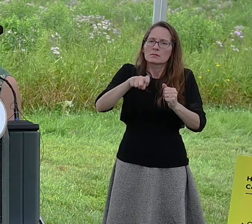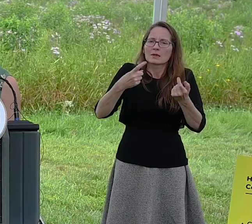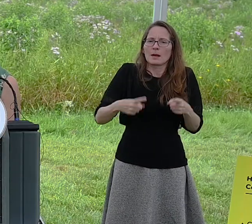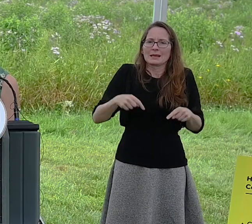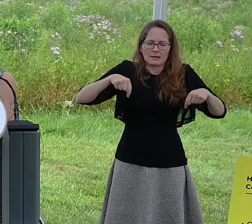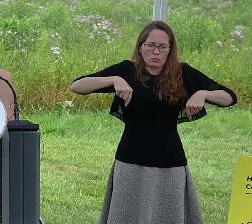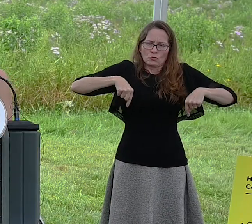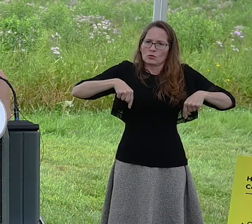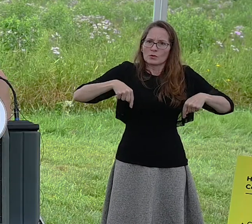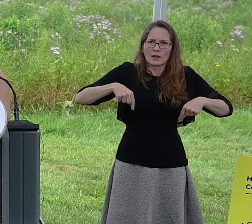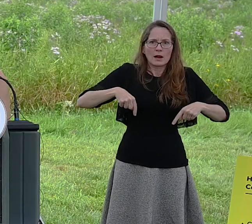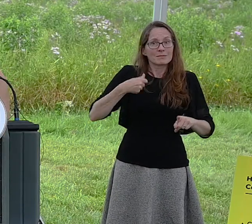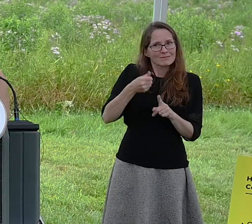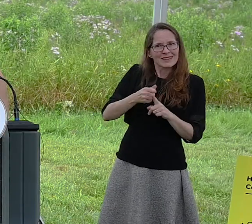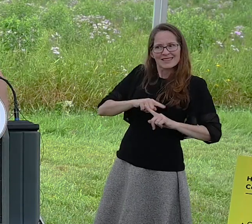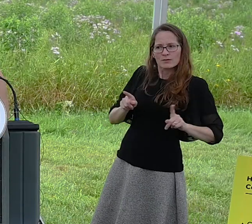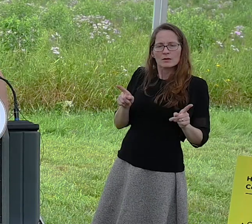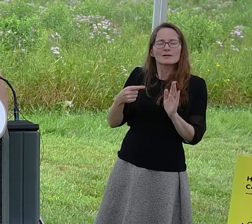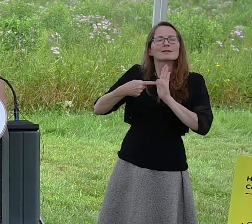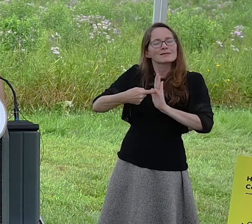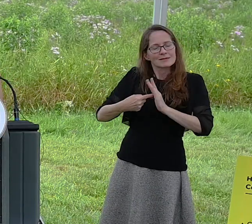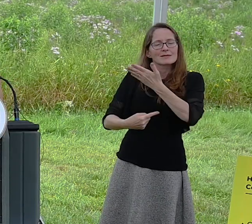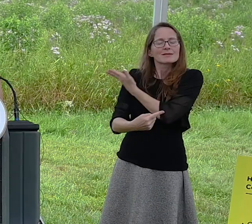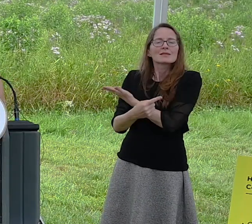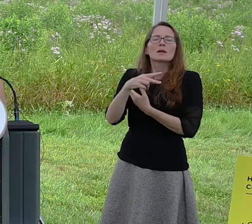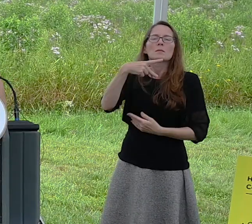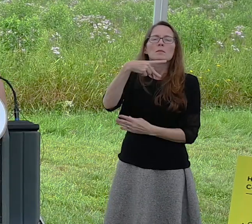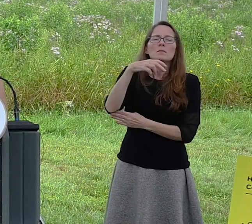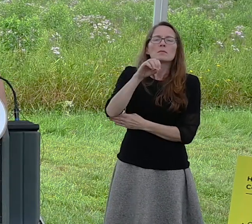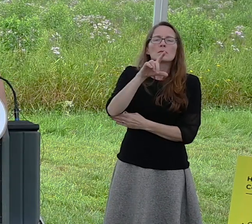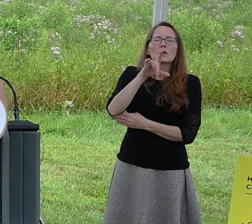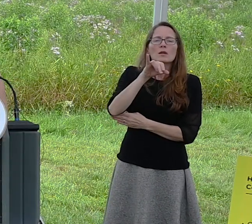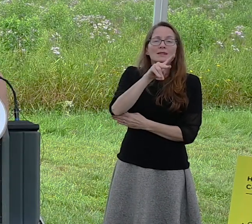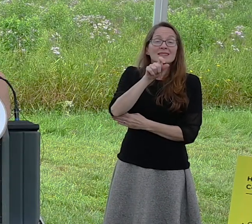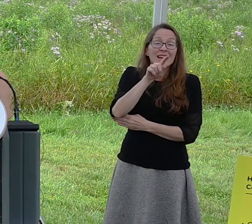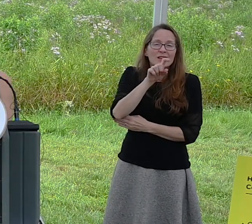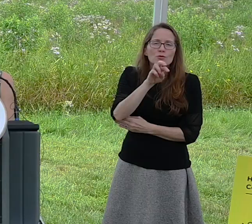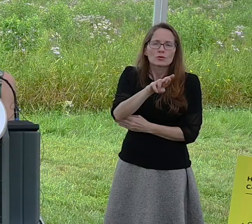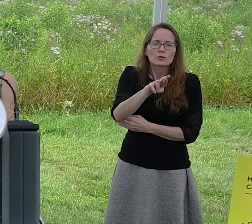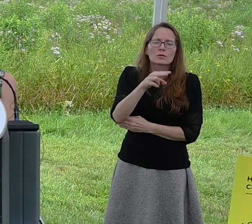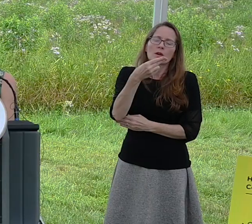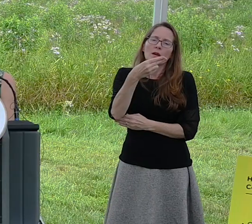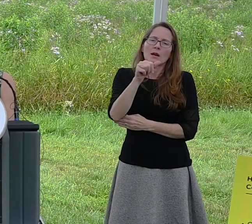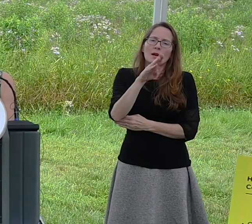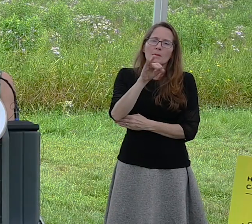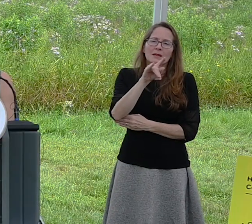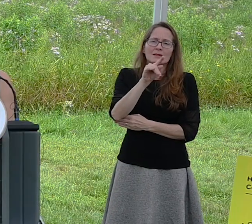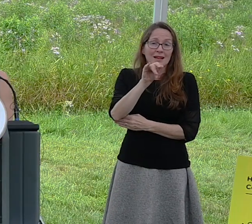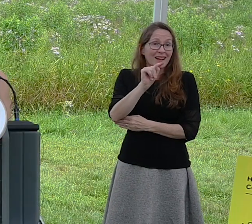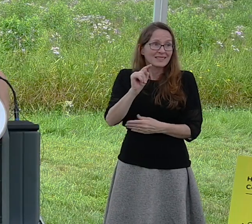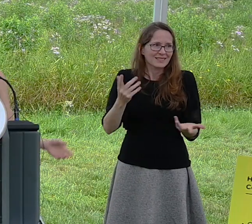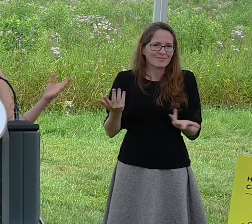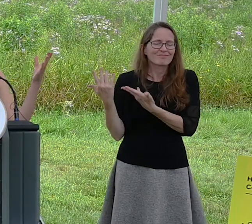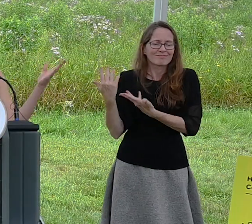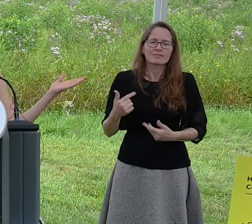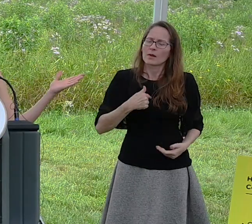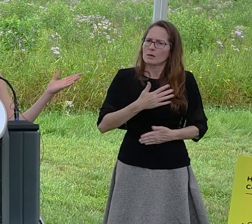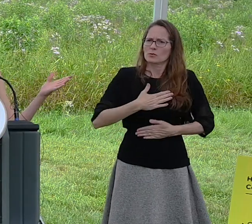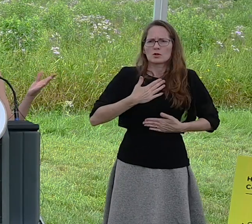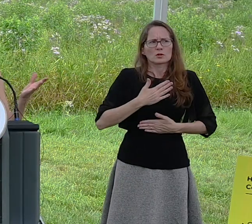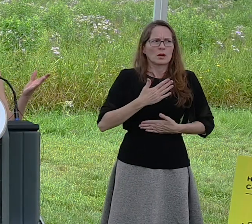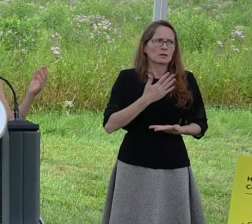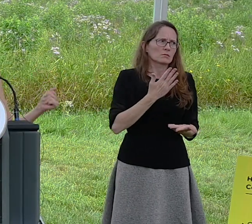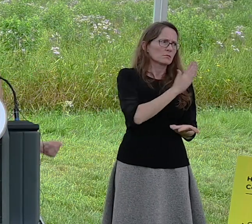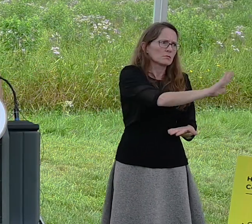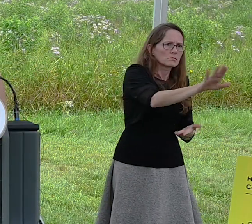making a difference like these pollinator habitats is one of those steps. I appreciate everyone's time and efforts. I